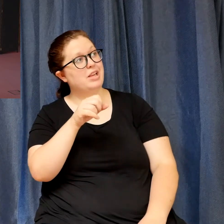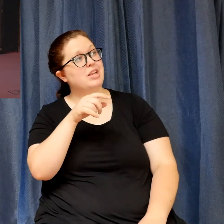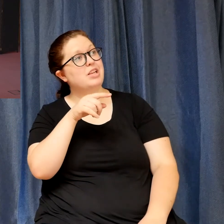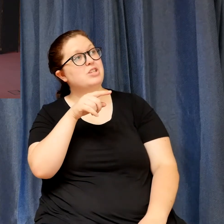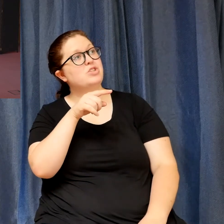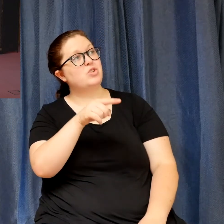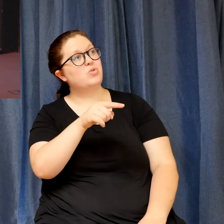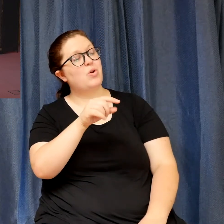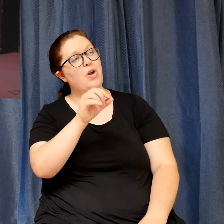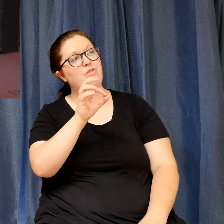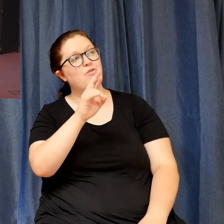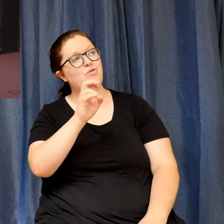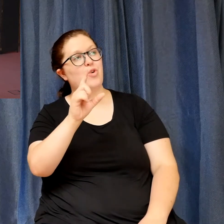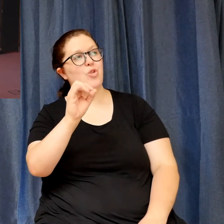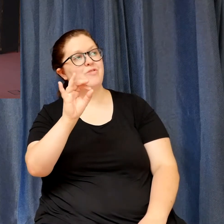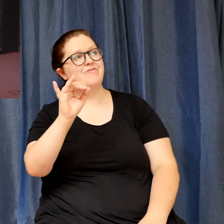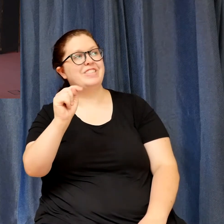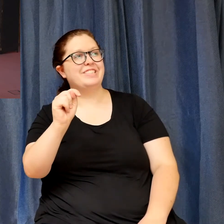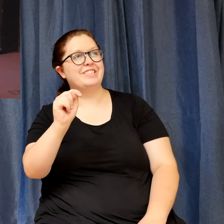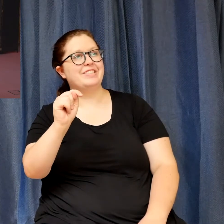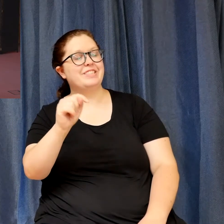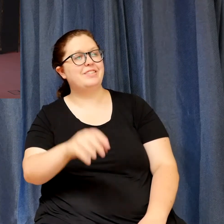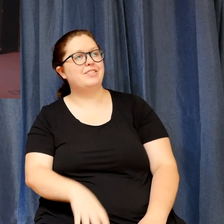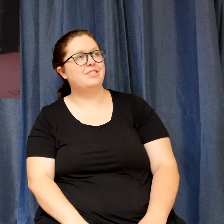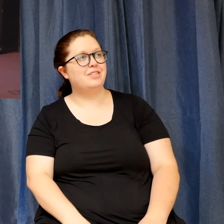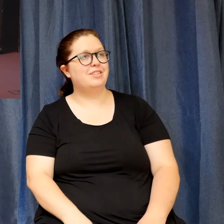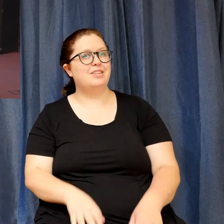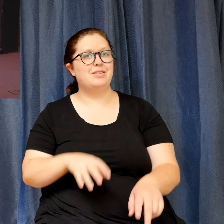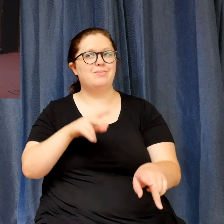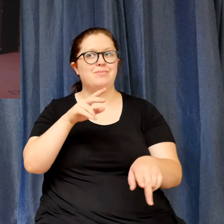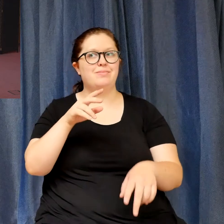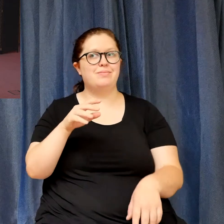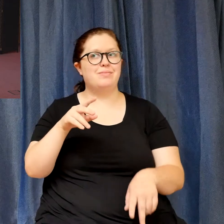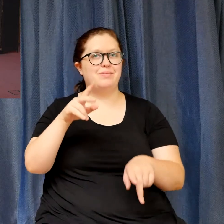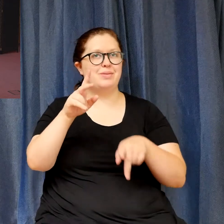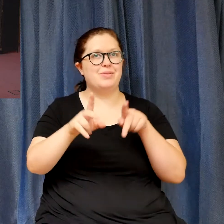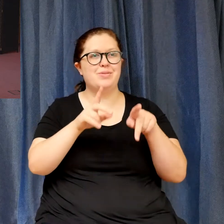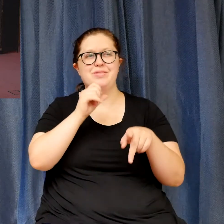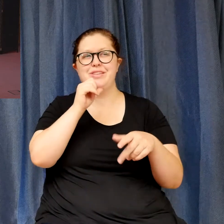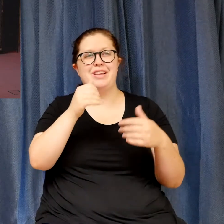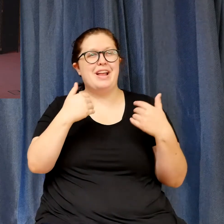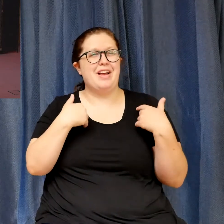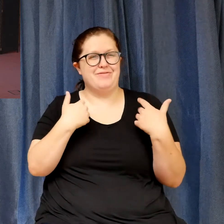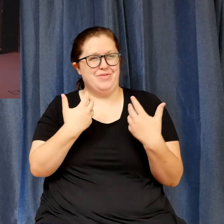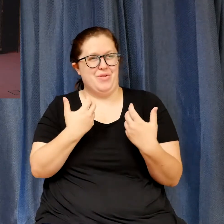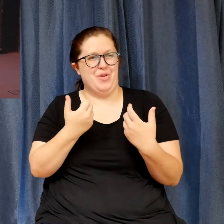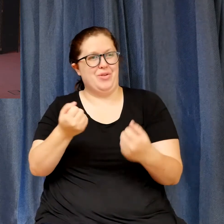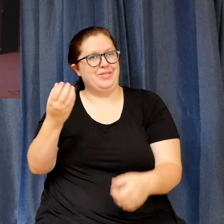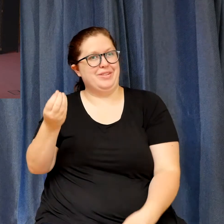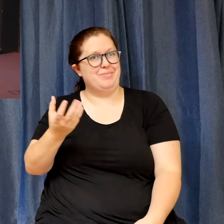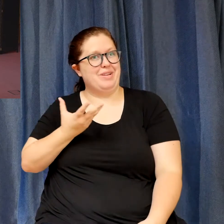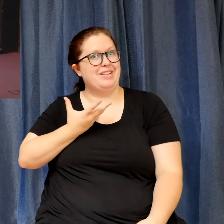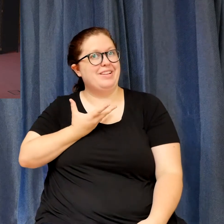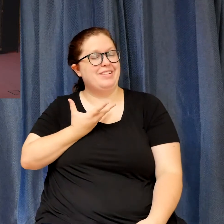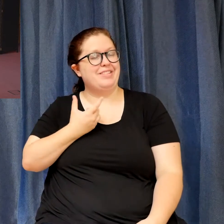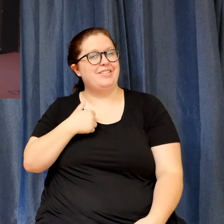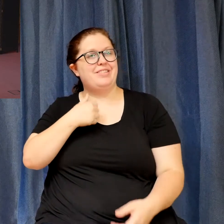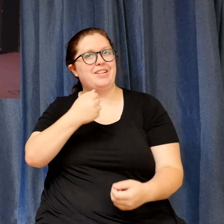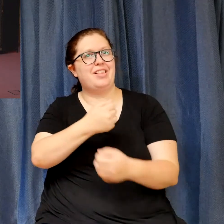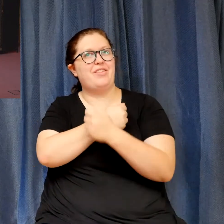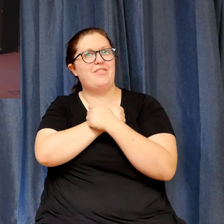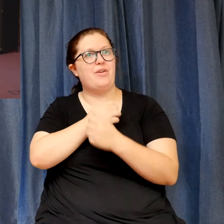you are full of it." And you know what? Nobody had ever had the courage to say that before that moment. And I loved